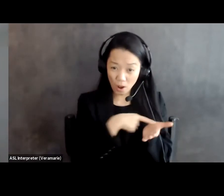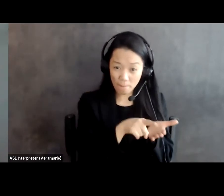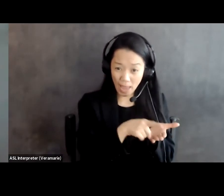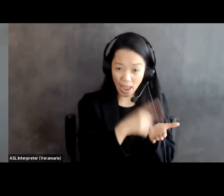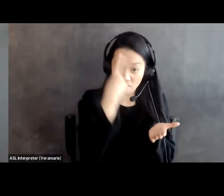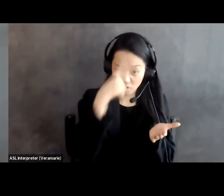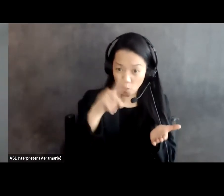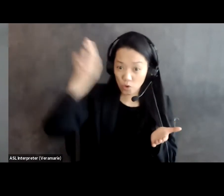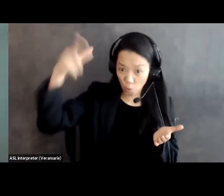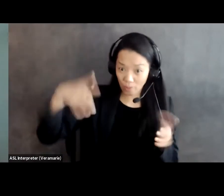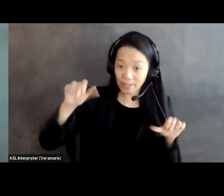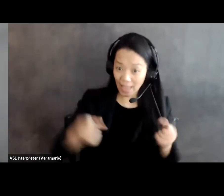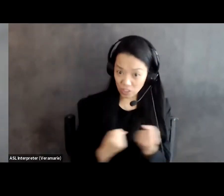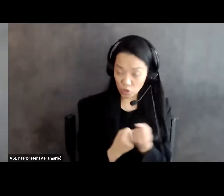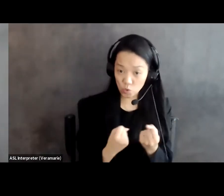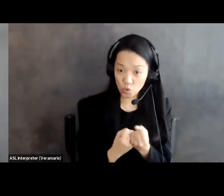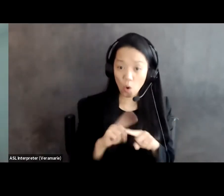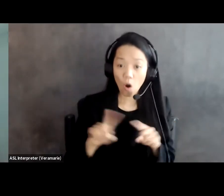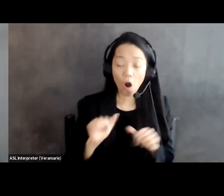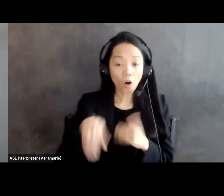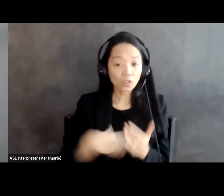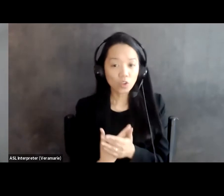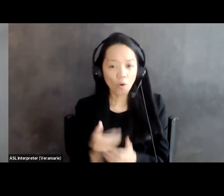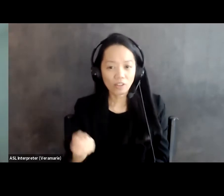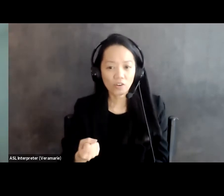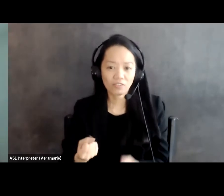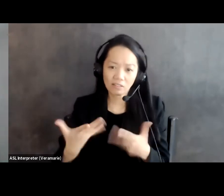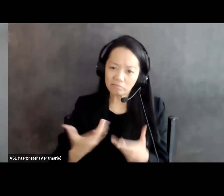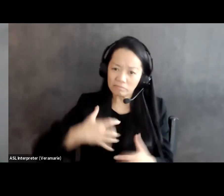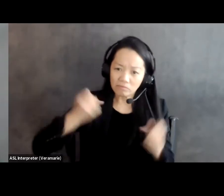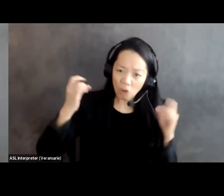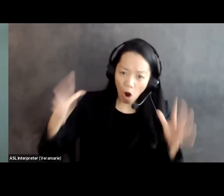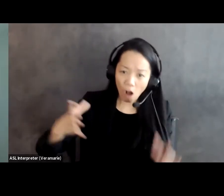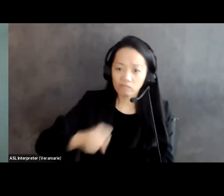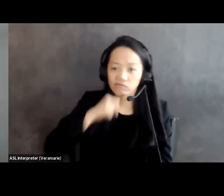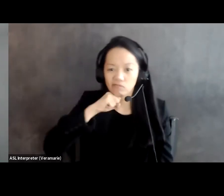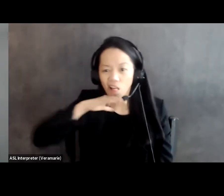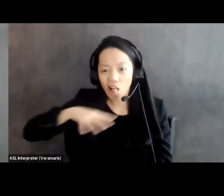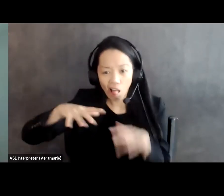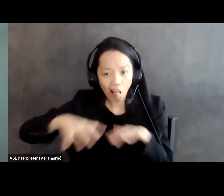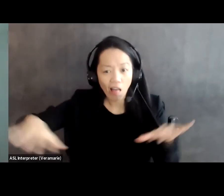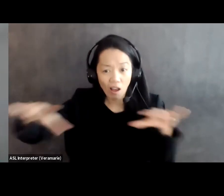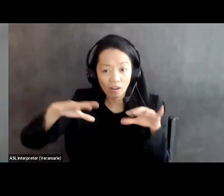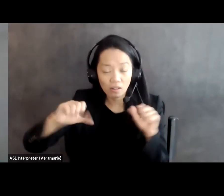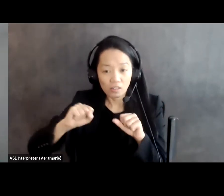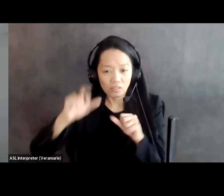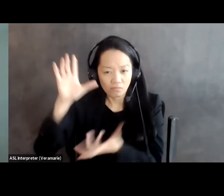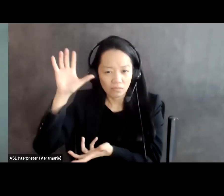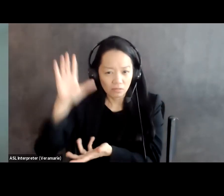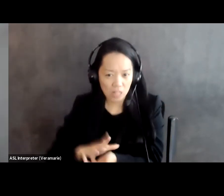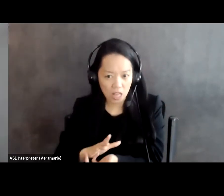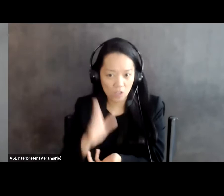polluters that would help subsidize some cost. So I'm going to wrap up here, but what I